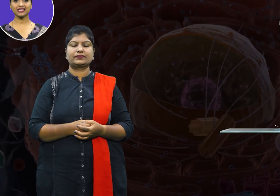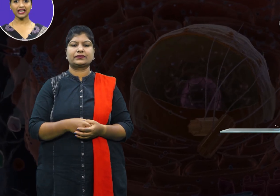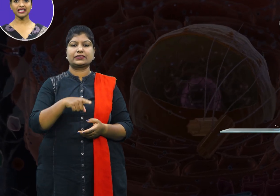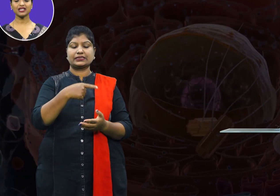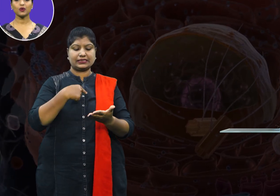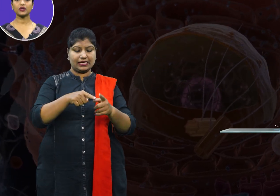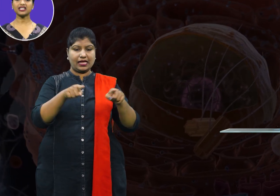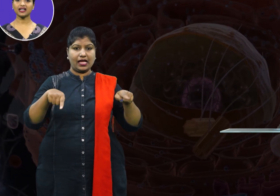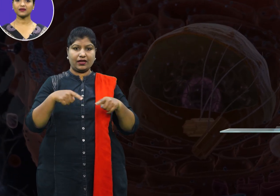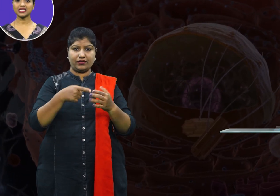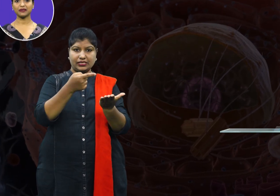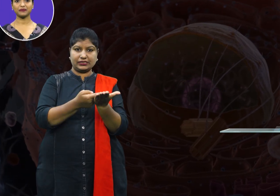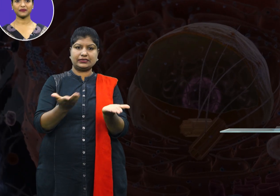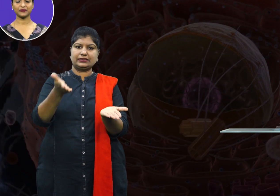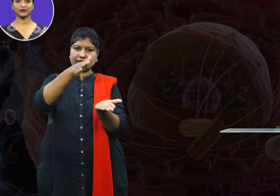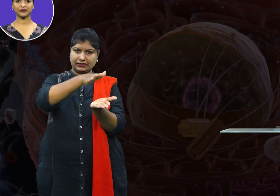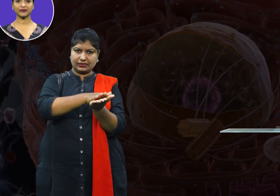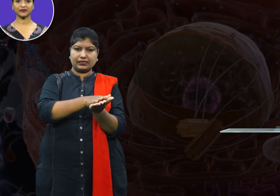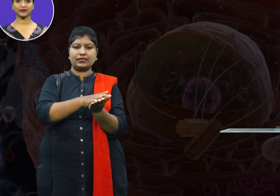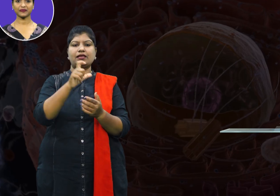Cover the slide with a cover slip.